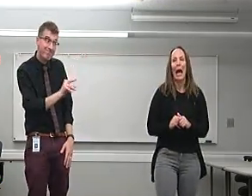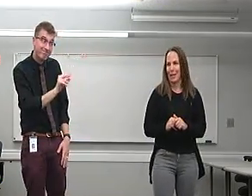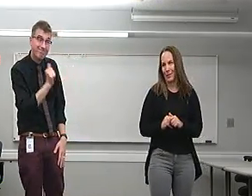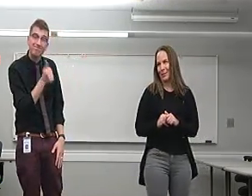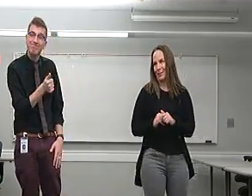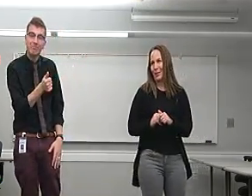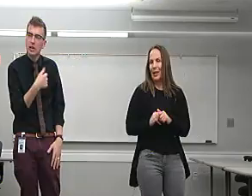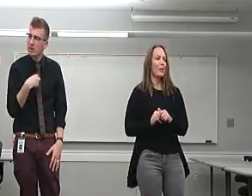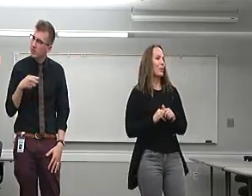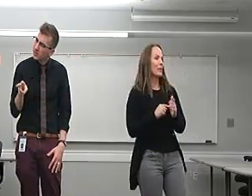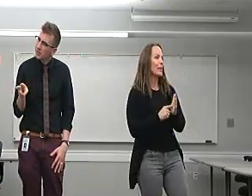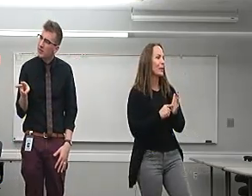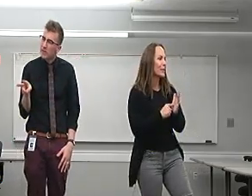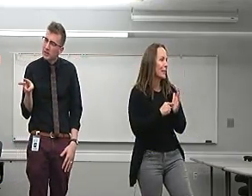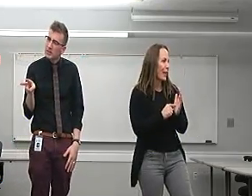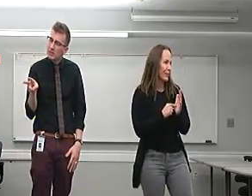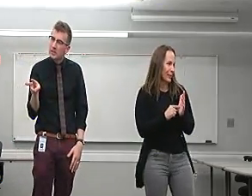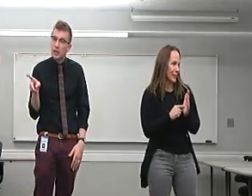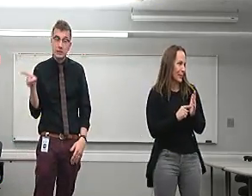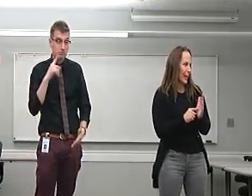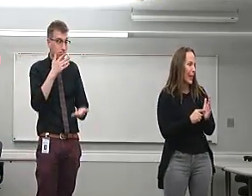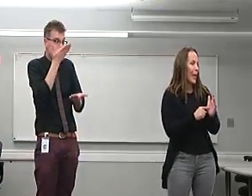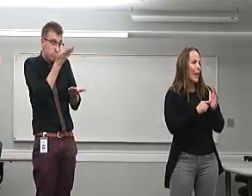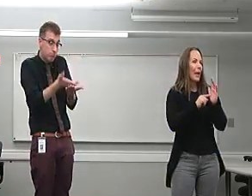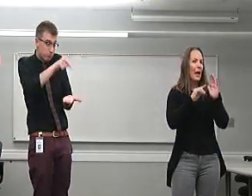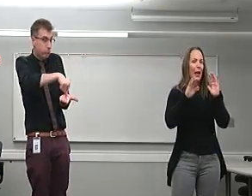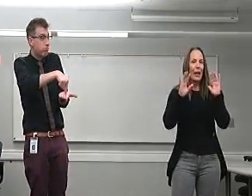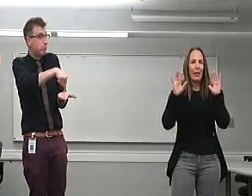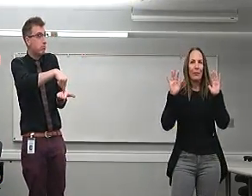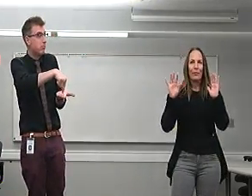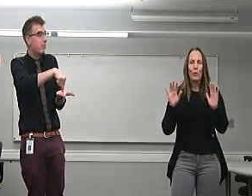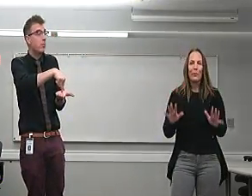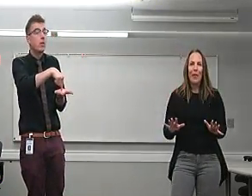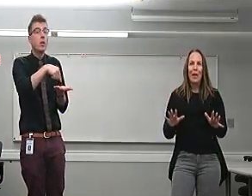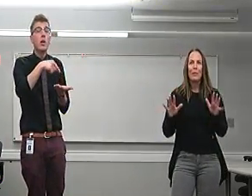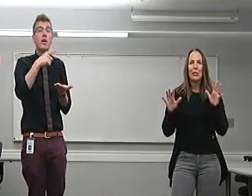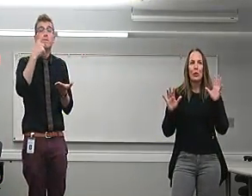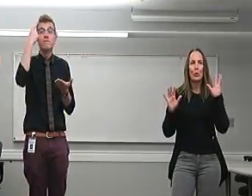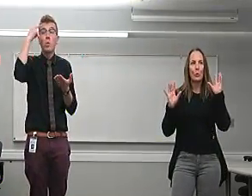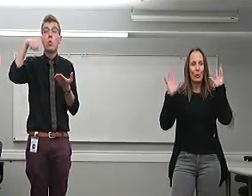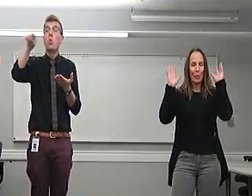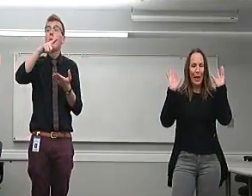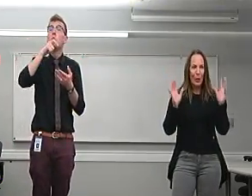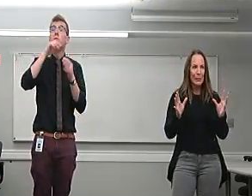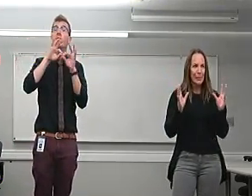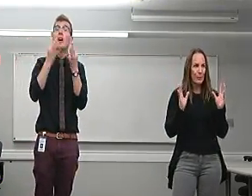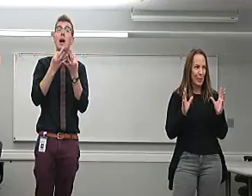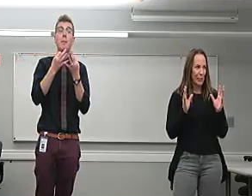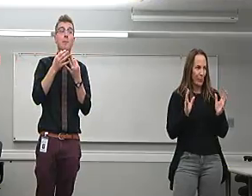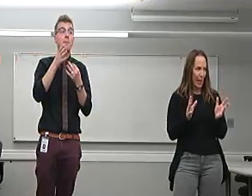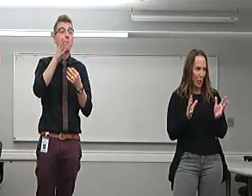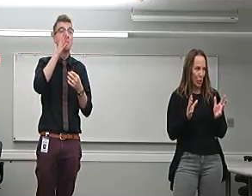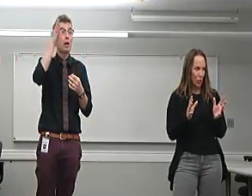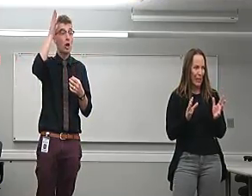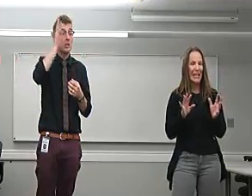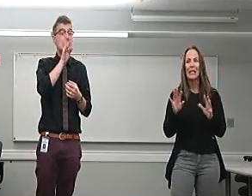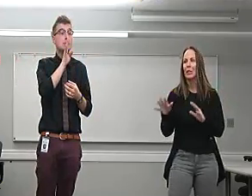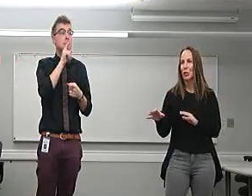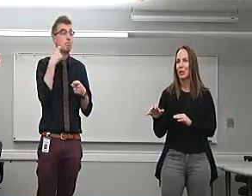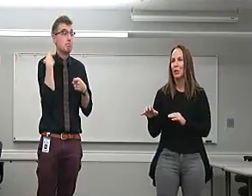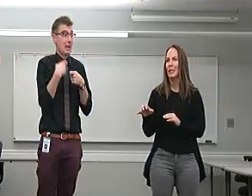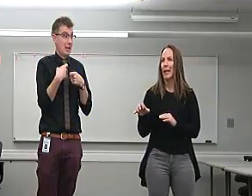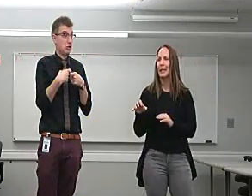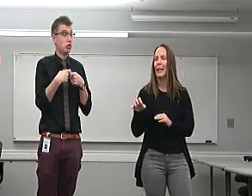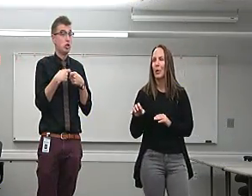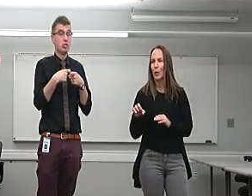she goes, and here's the evidence. Like, for families who the parents speak Spanish and English is their second